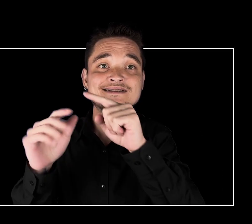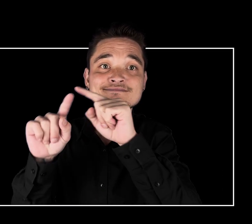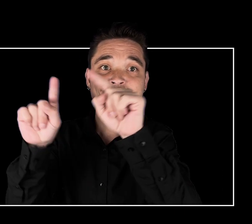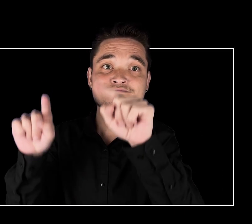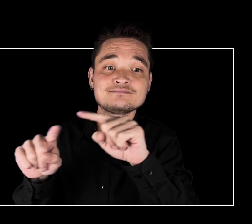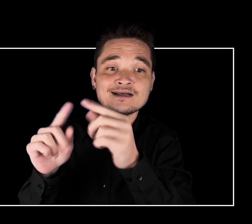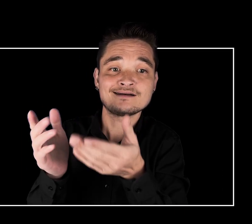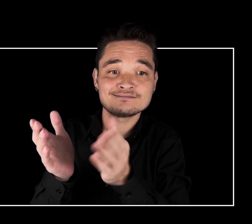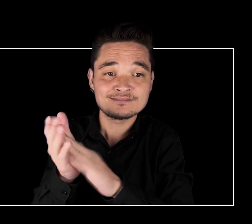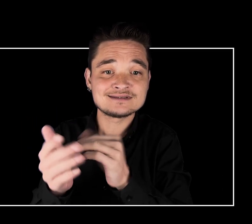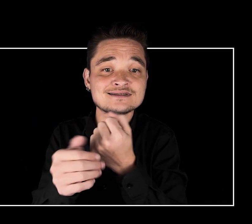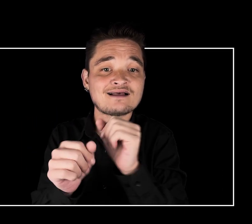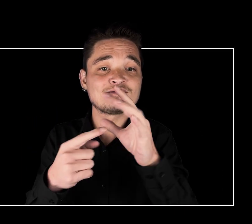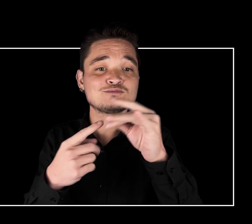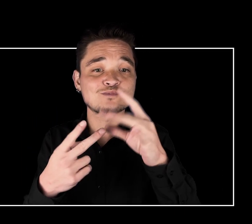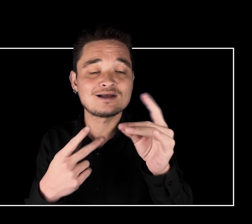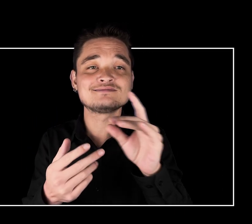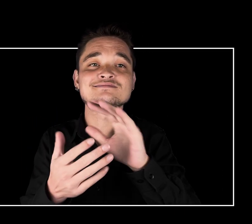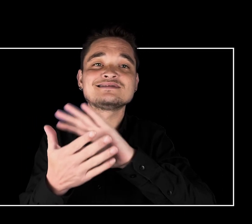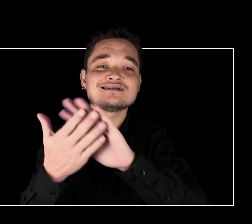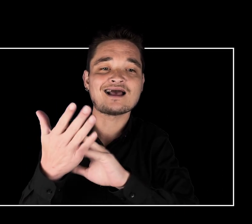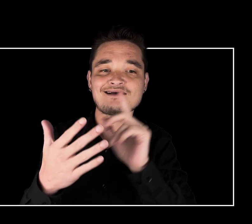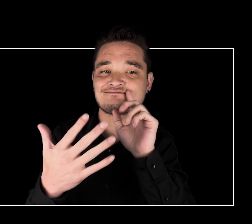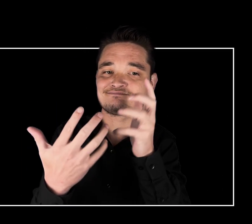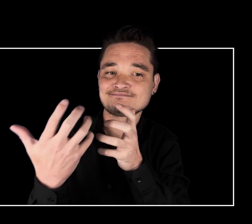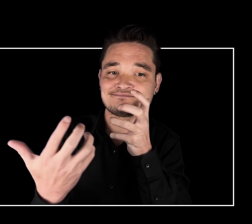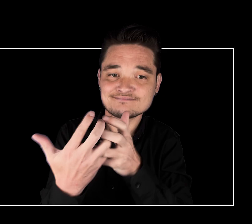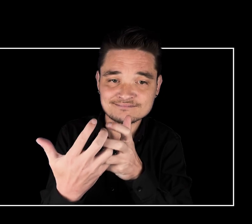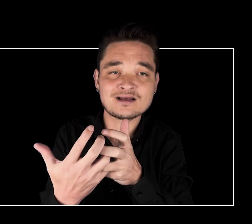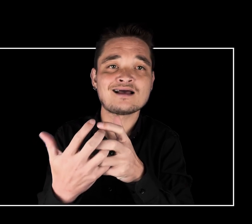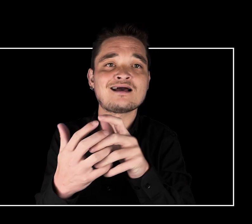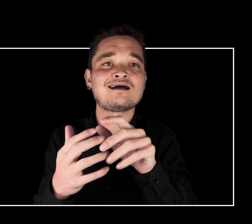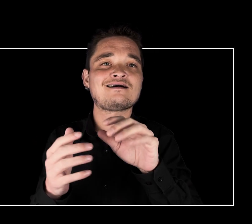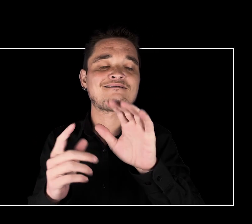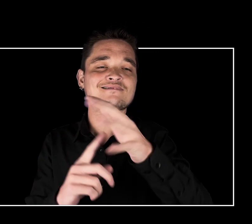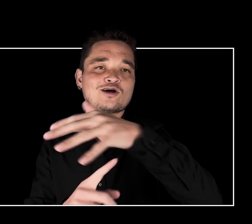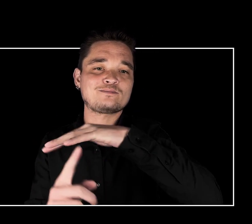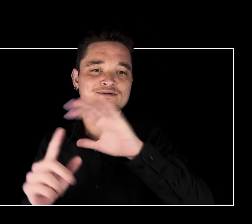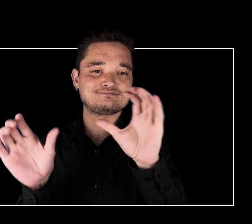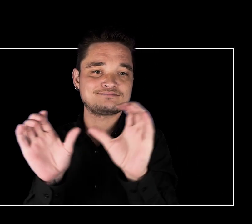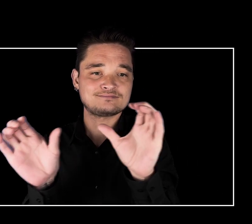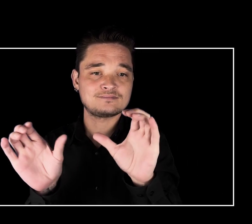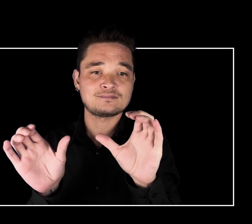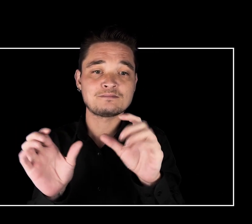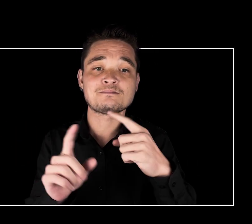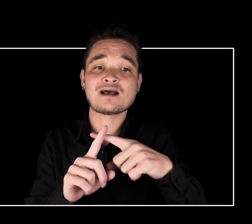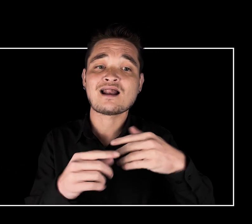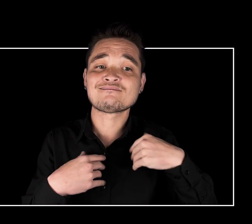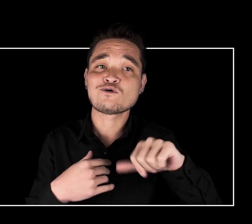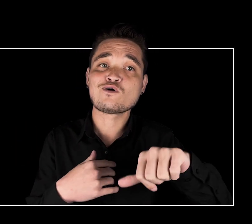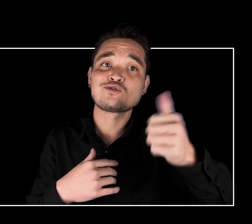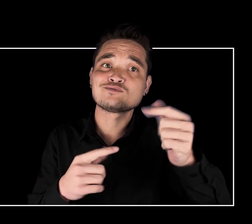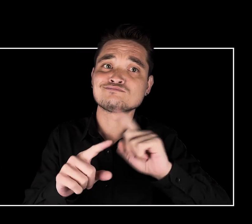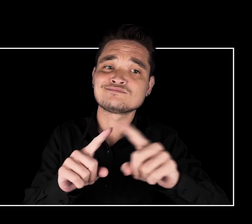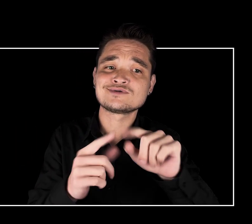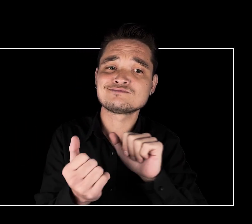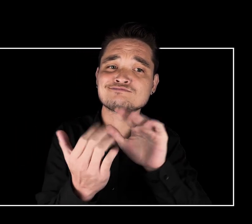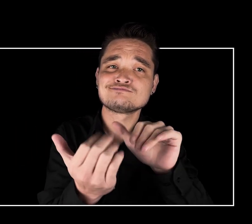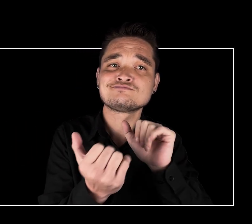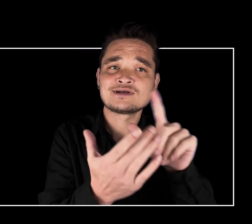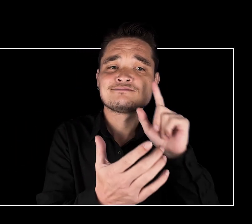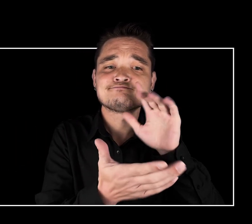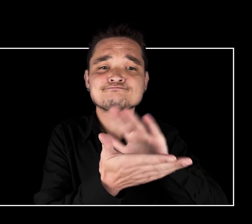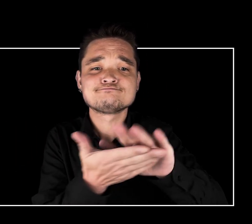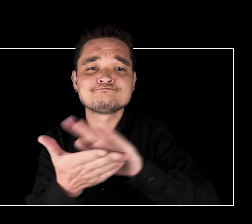Safer Choice, and Design for the Environment certified products. And there are other ways to keep your childcare facility clean.